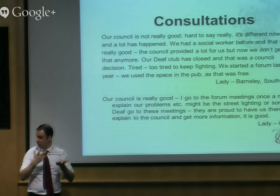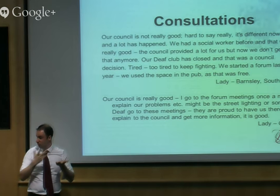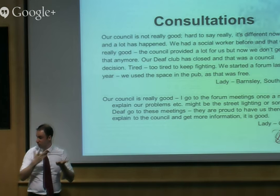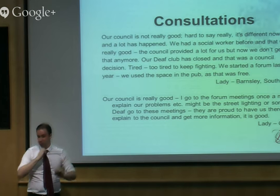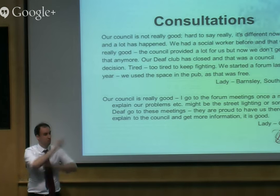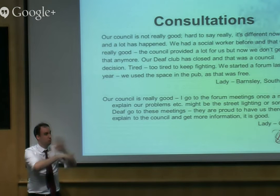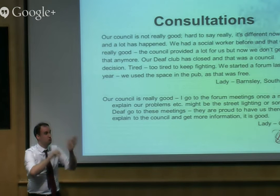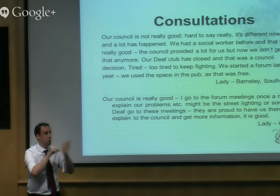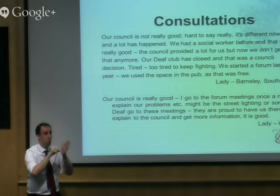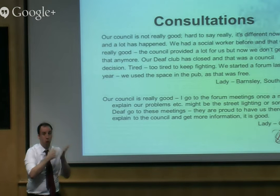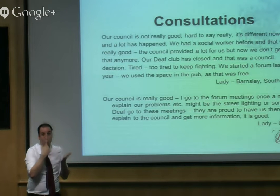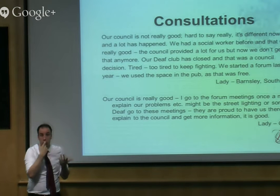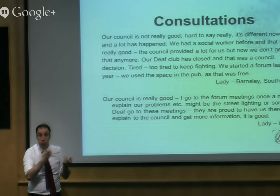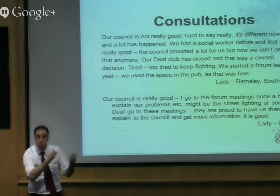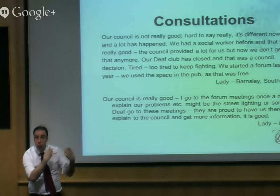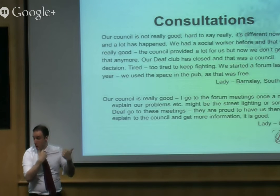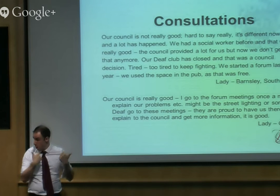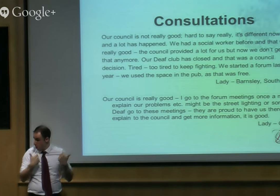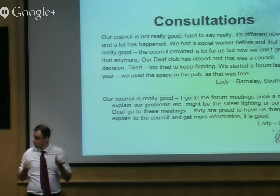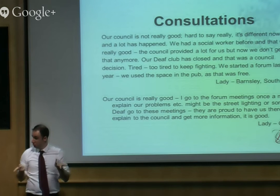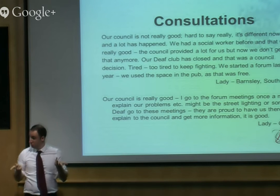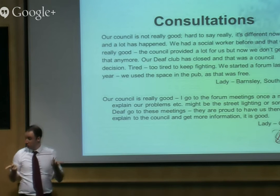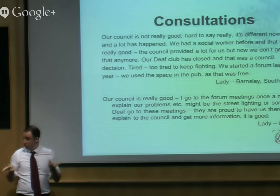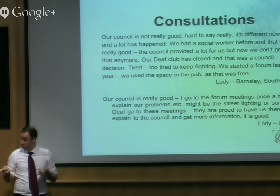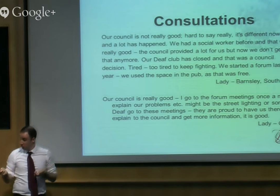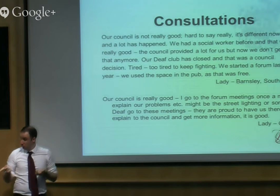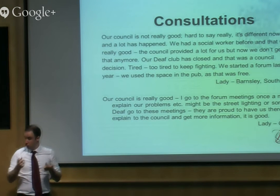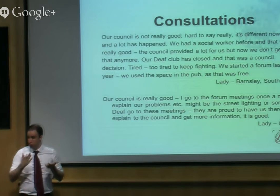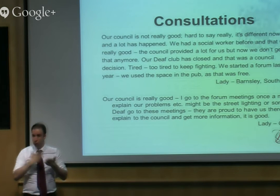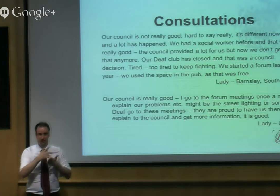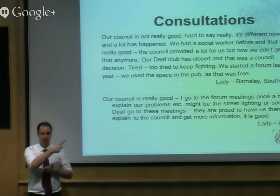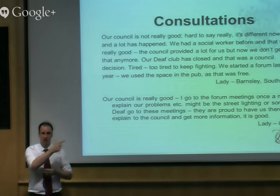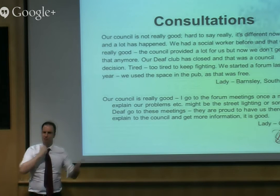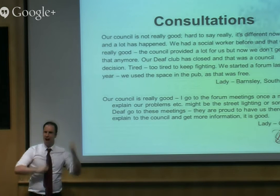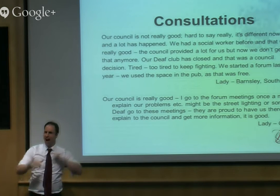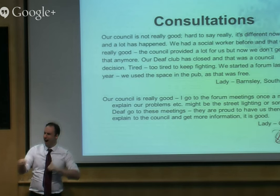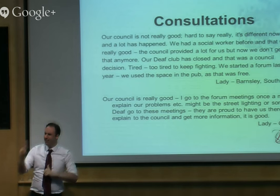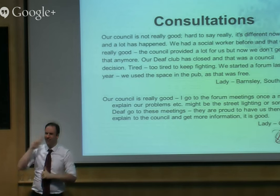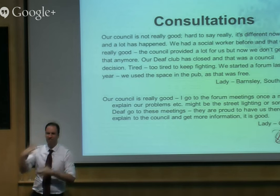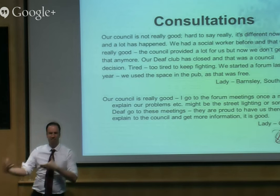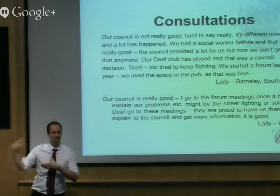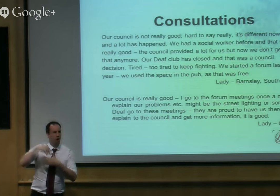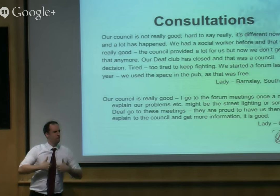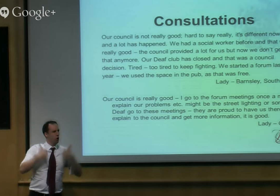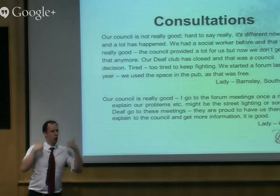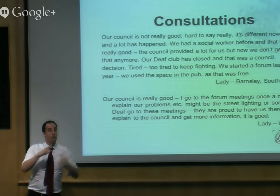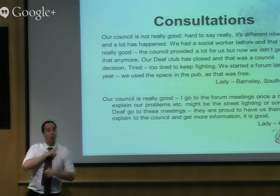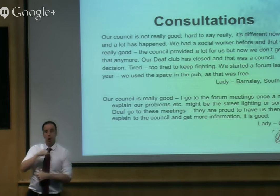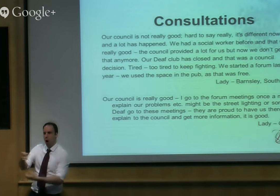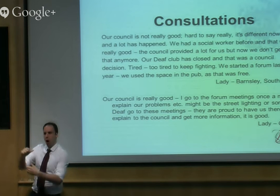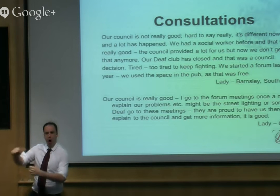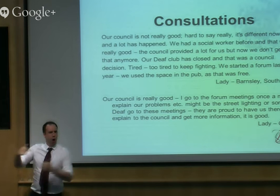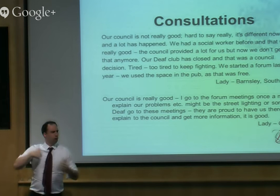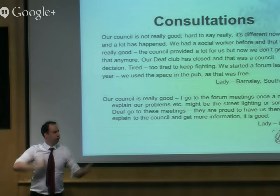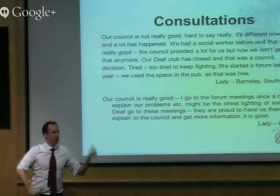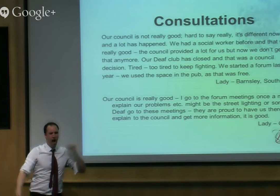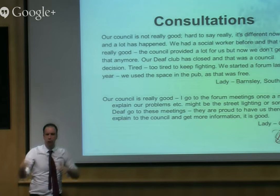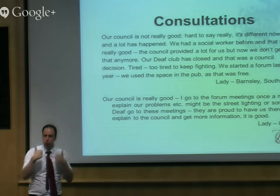forum meetings every month. They have the opportunity to explain problems with the council. And actually the council say to them that they are